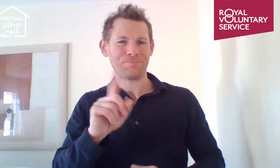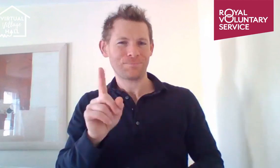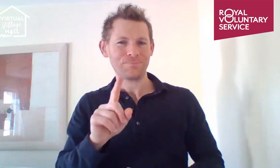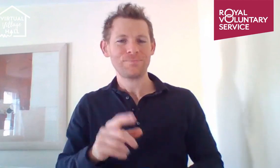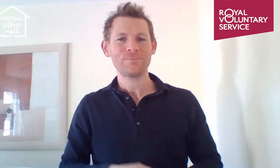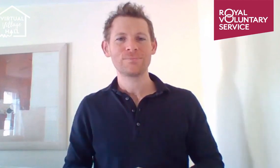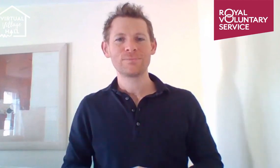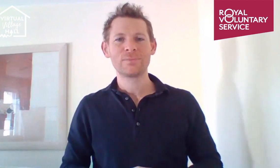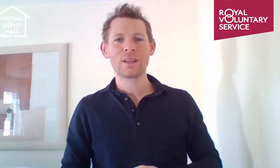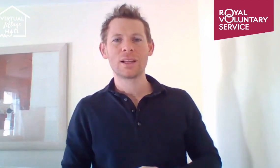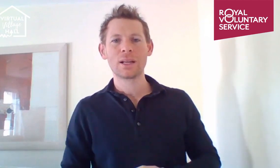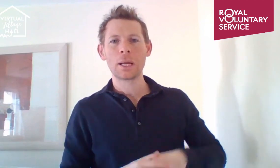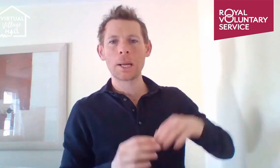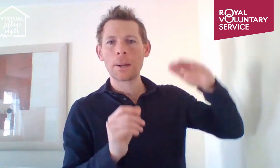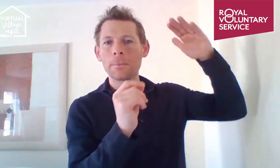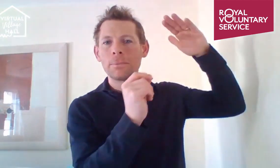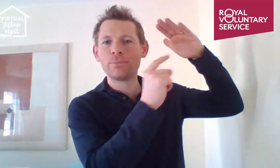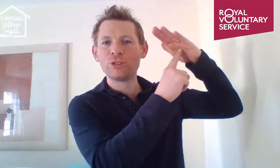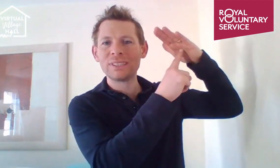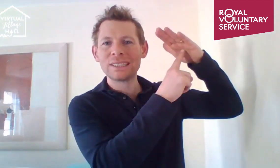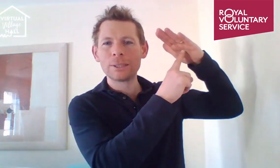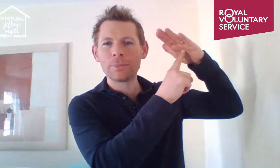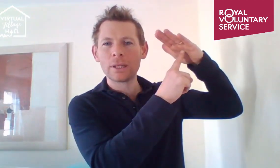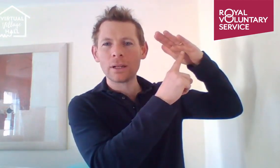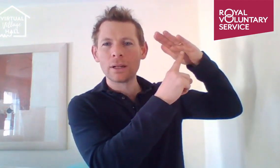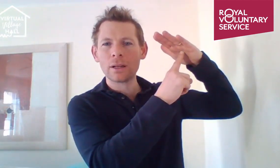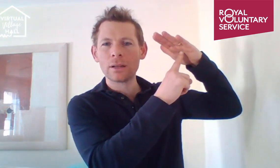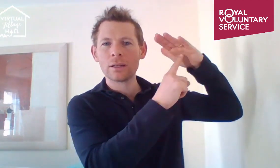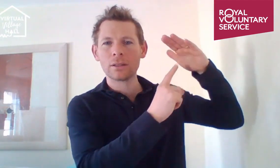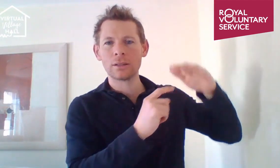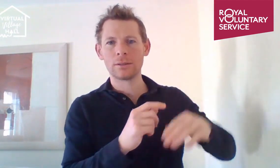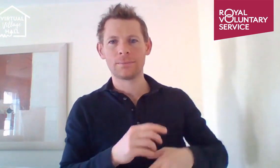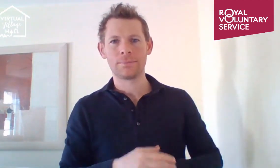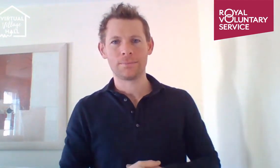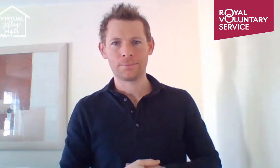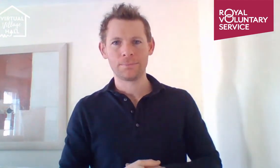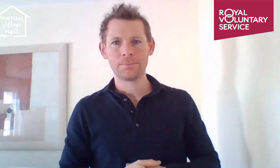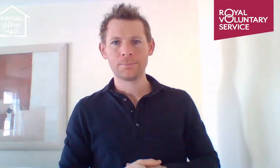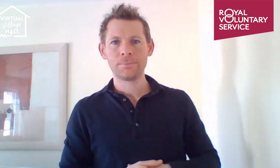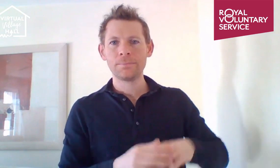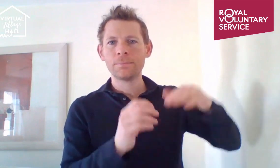Okay, and the fourth sign I'd like to teach you is principal.